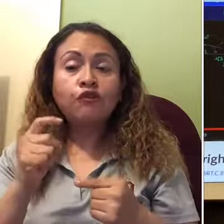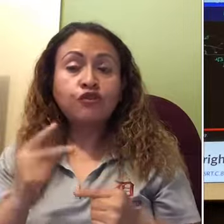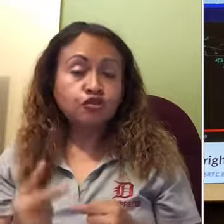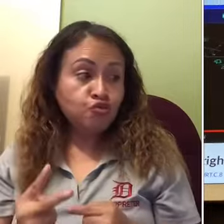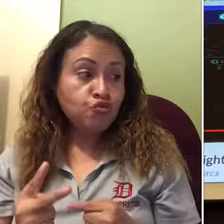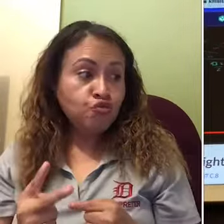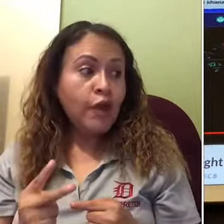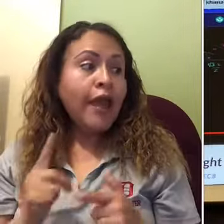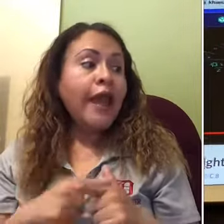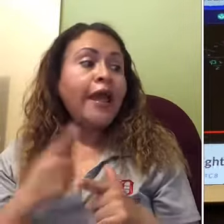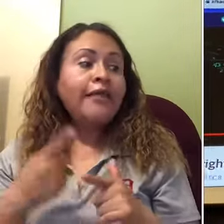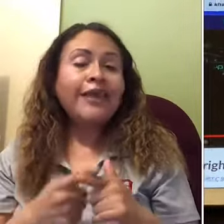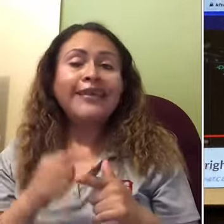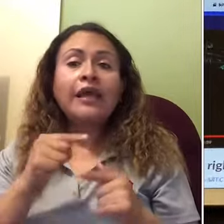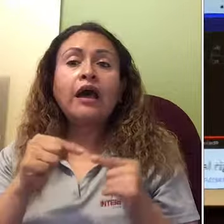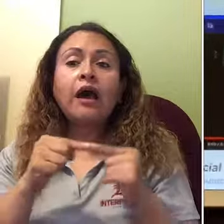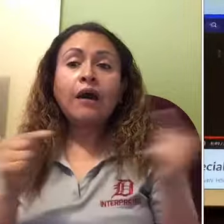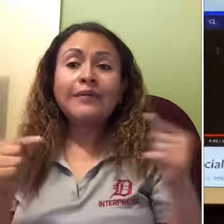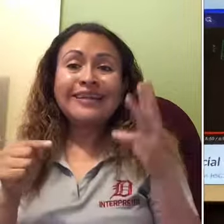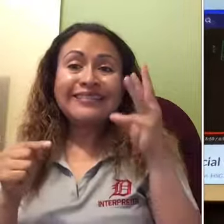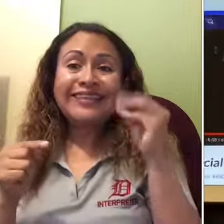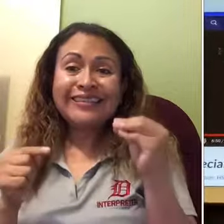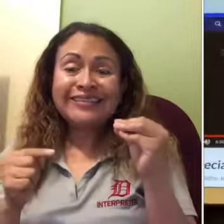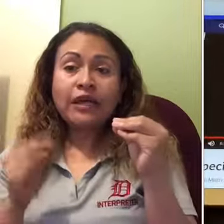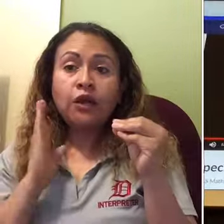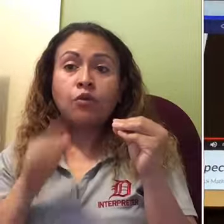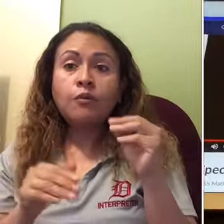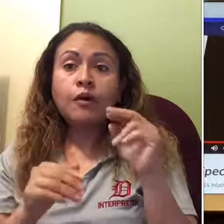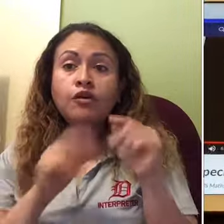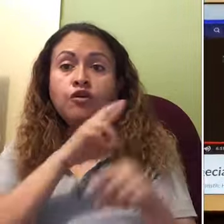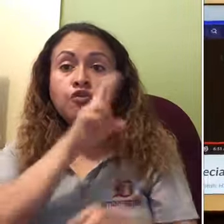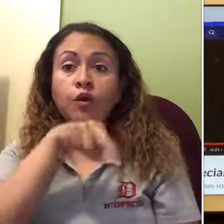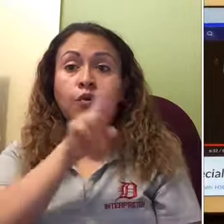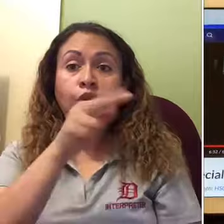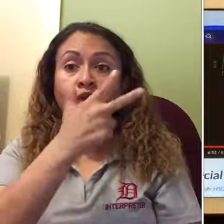And the side opposite the 60-degree side is going to be square